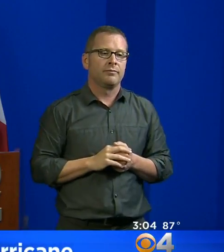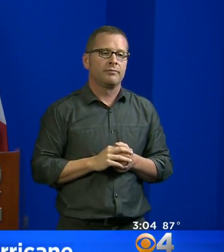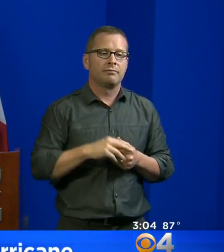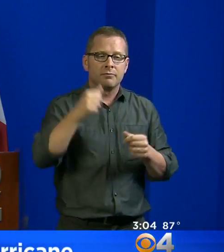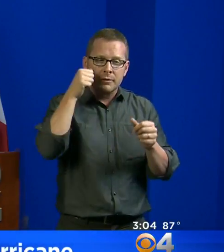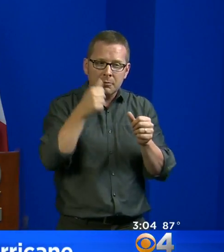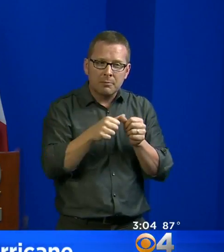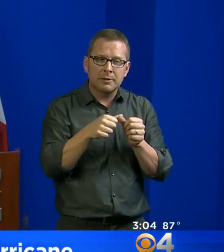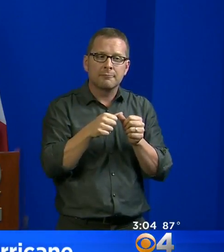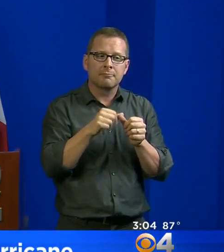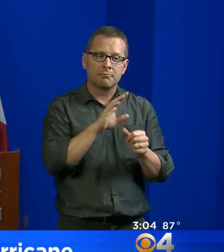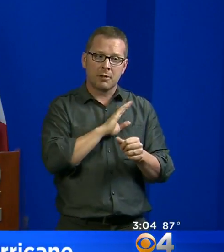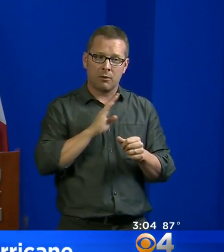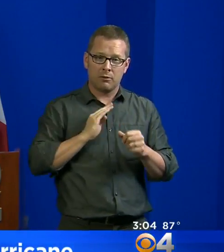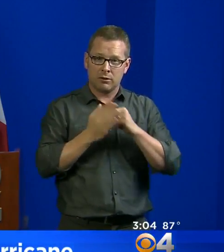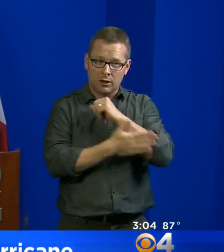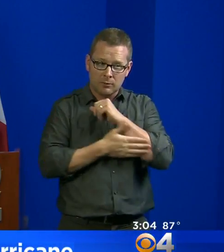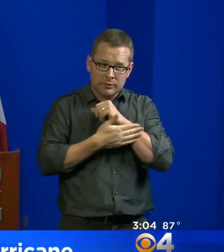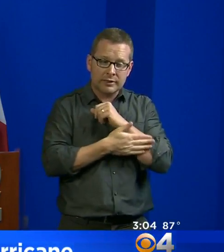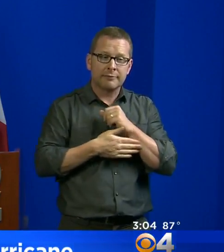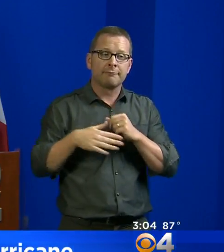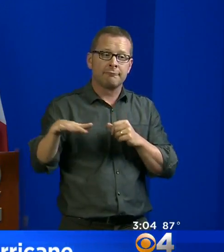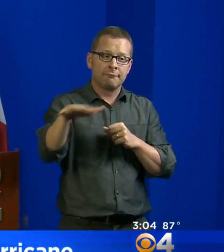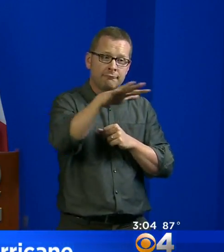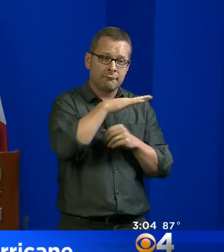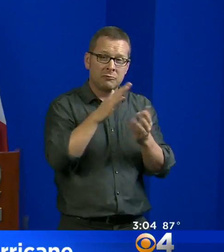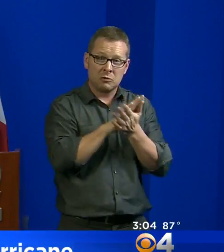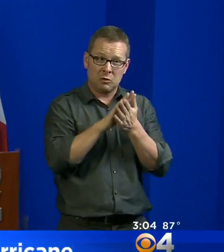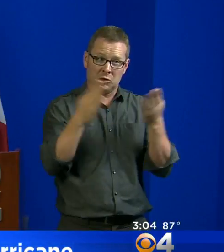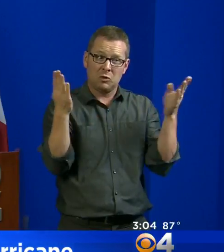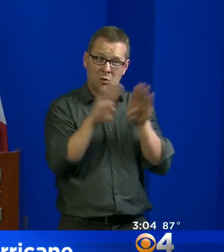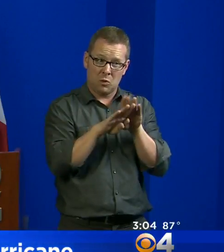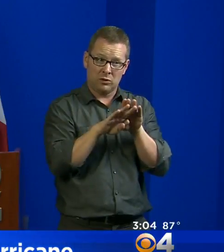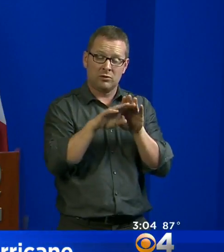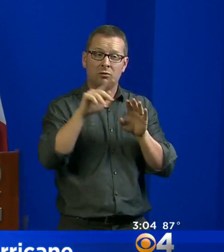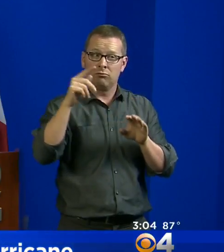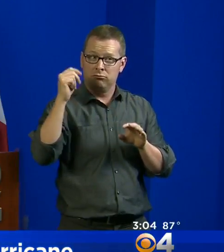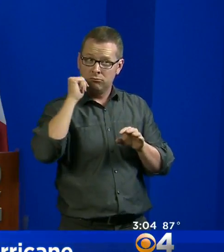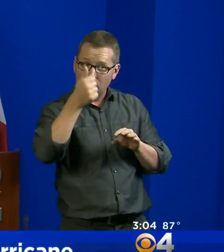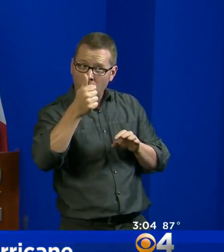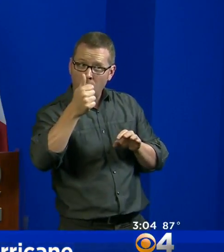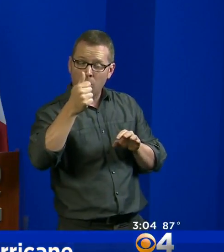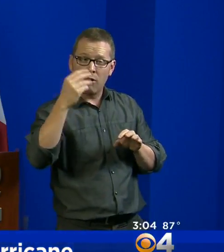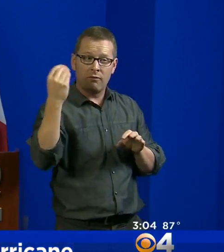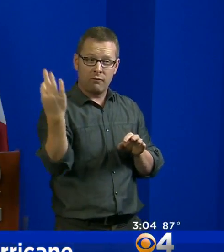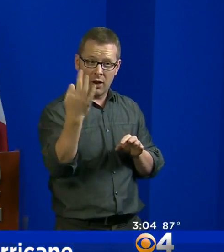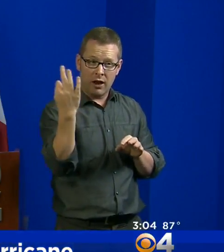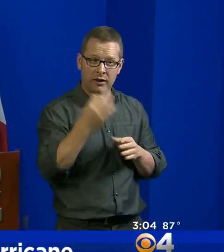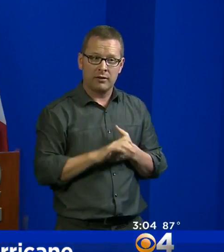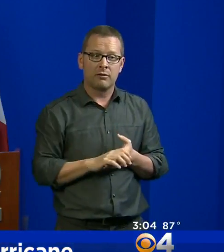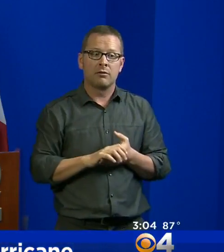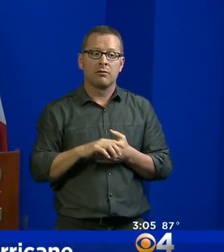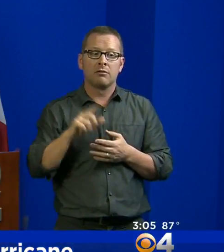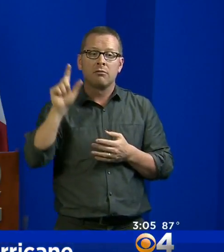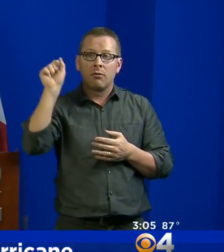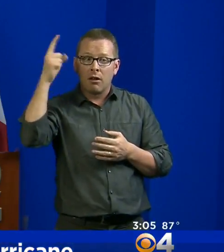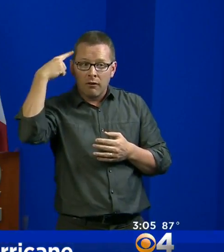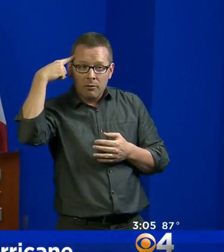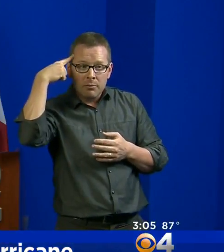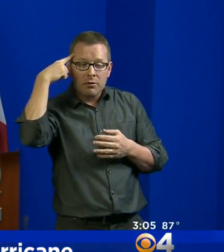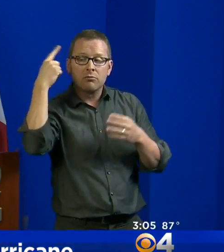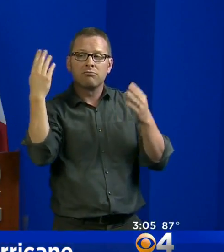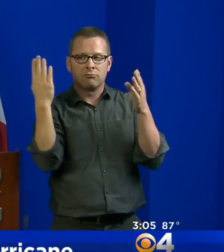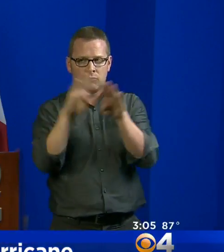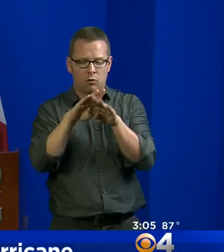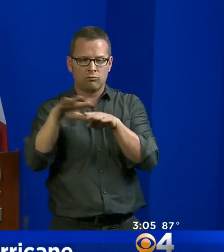also be closed Thursday and Friday. The Broward County Courthouse will be closed tomorrow, Friday, and Monday. The